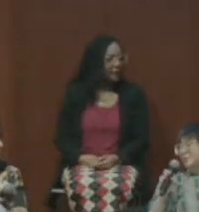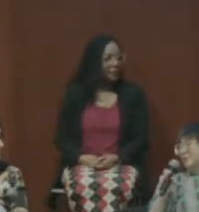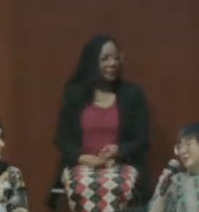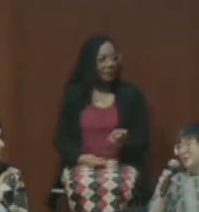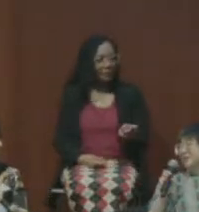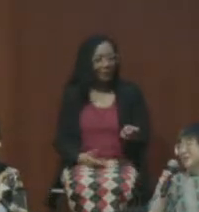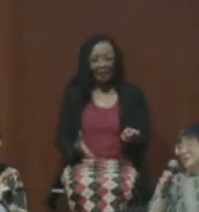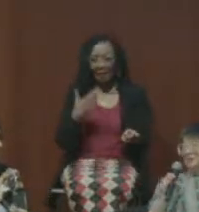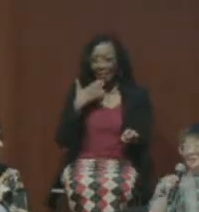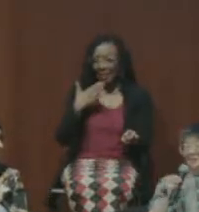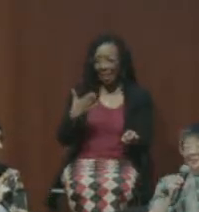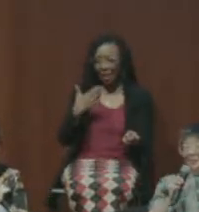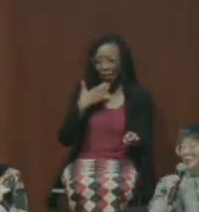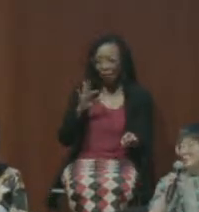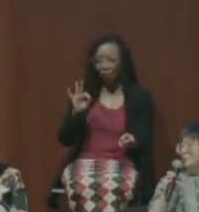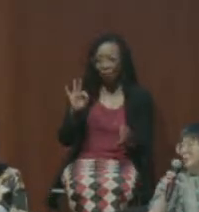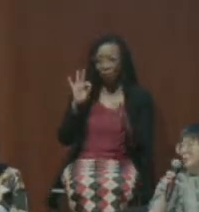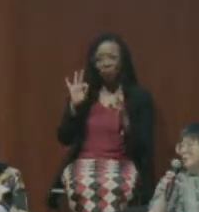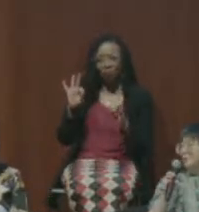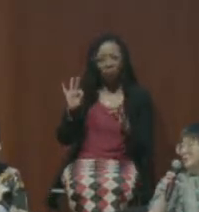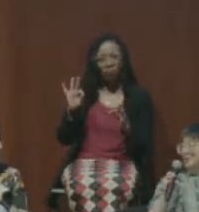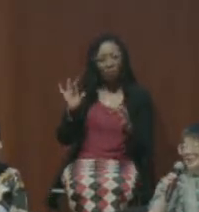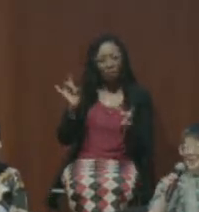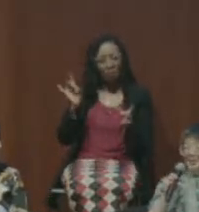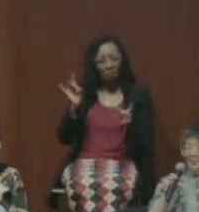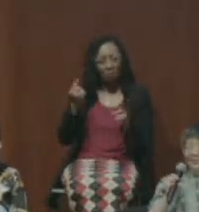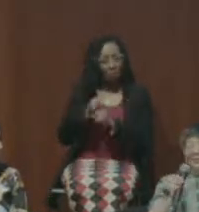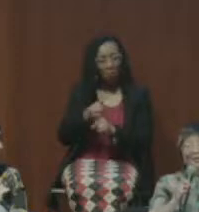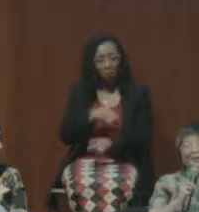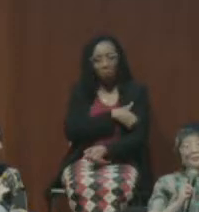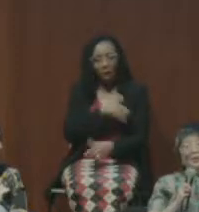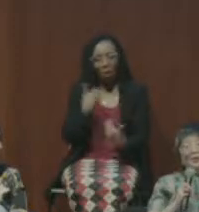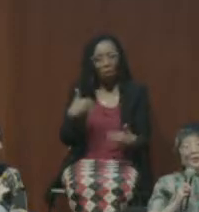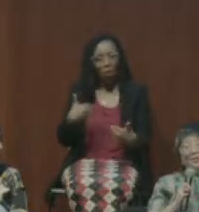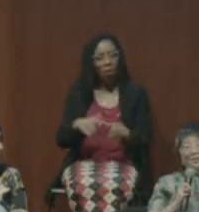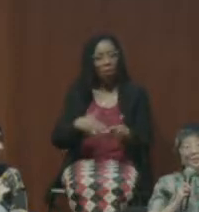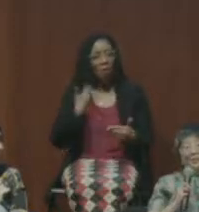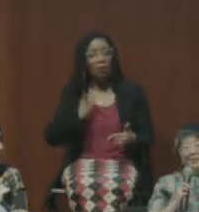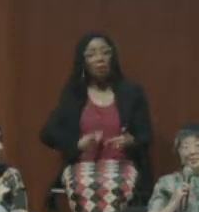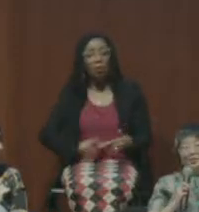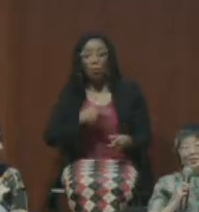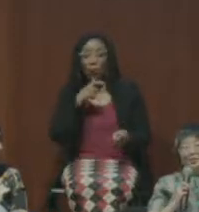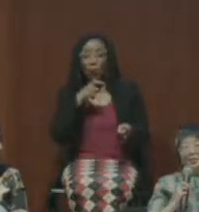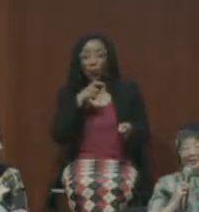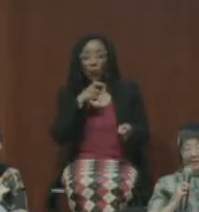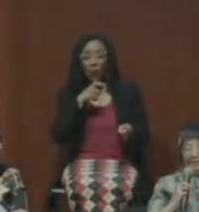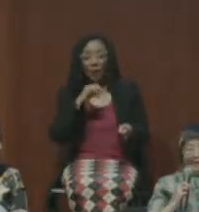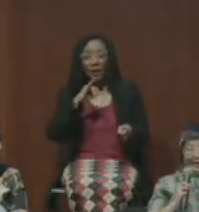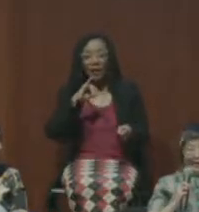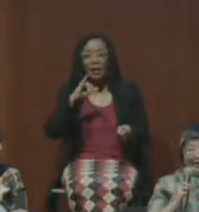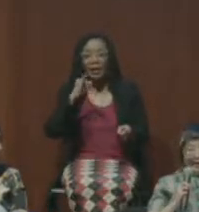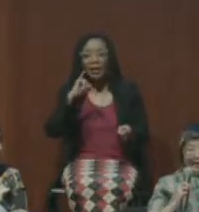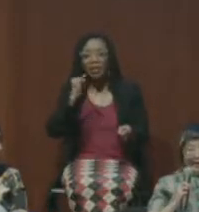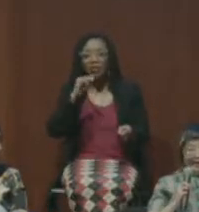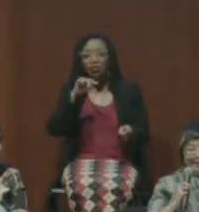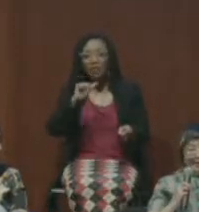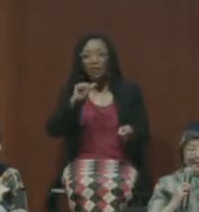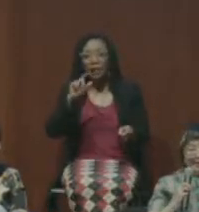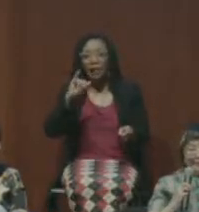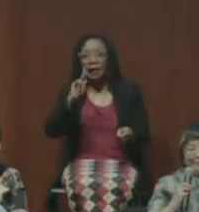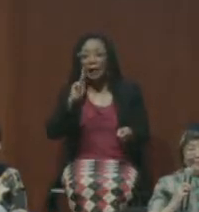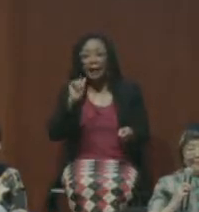Thank you for that. That was incredibly powerful. My name is Jina Kim,